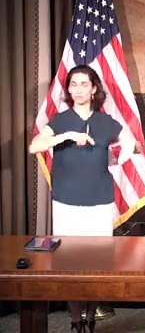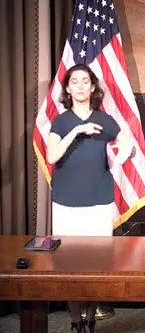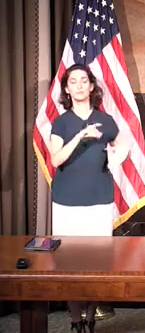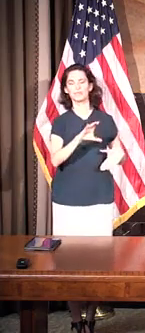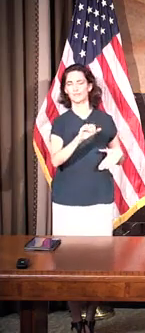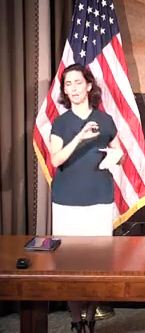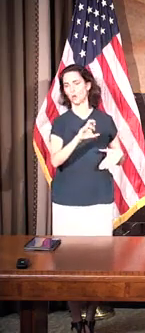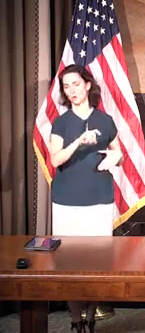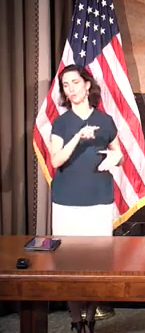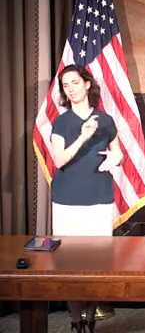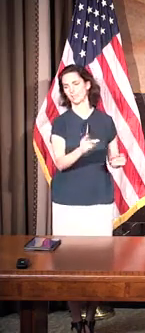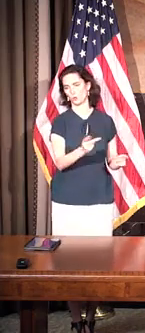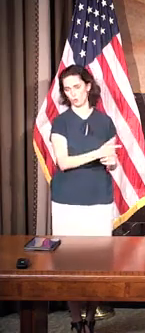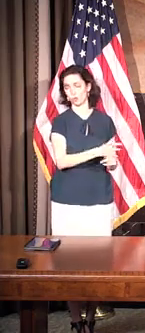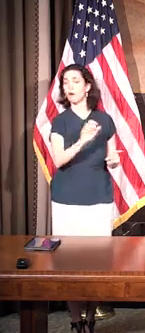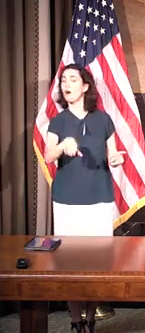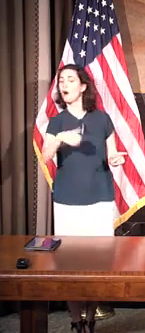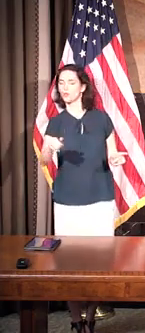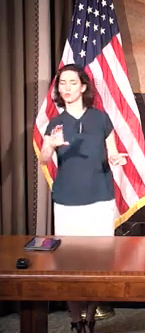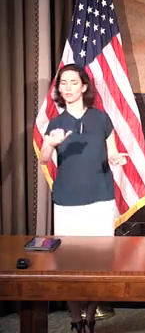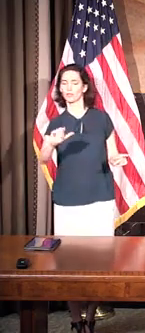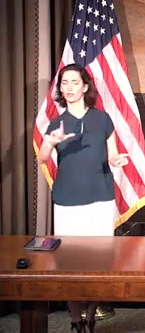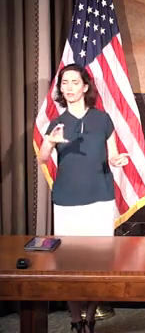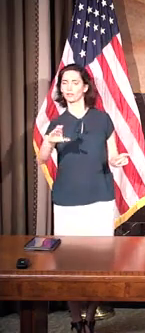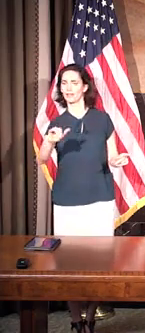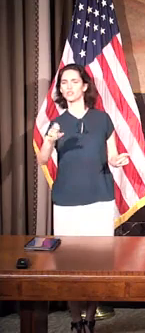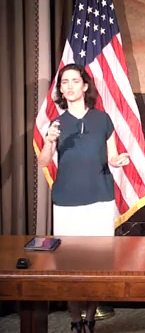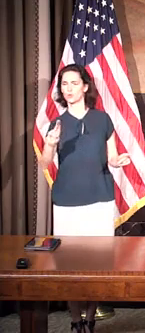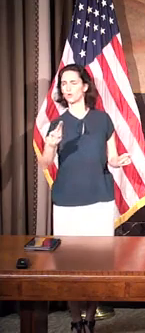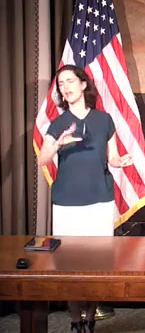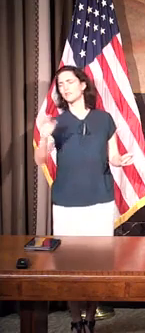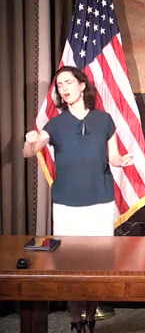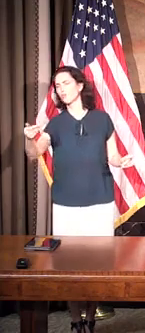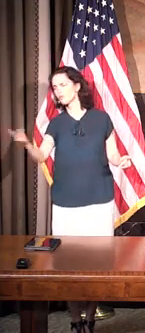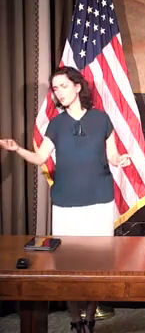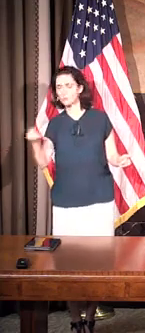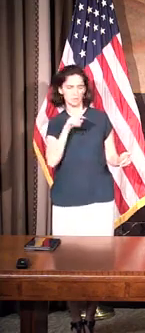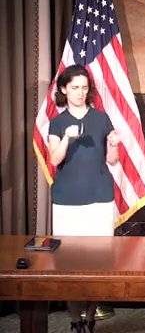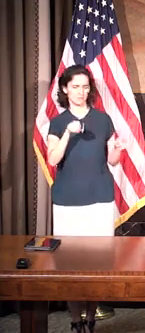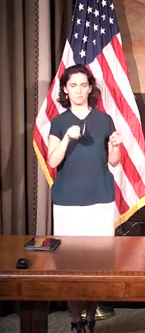that. Calcasieu has most of the rest of that. But we're